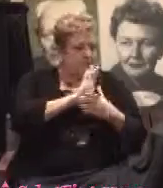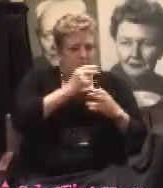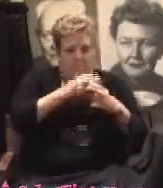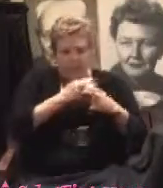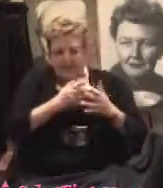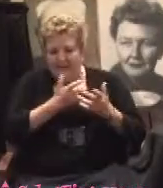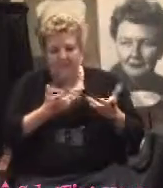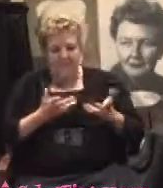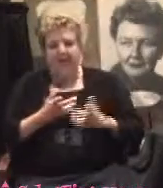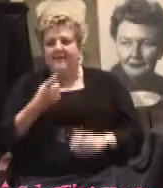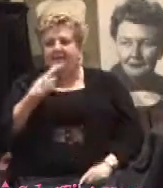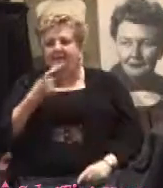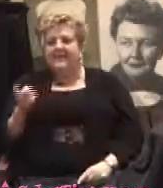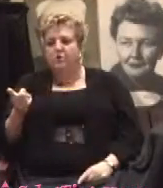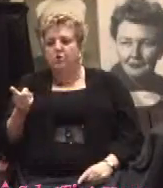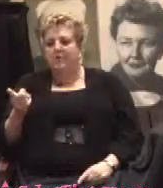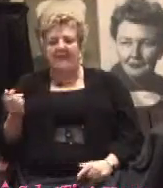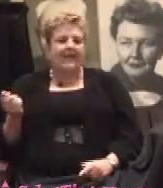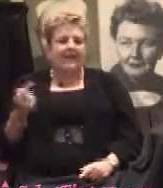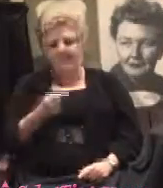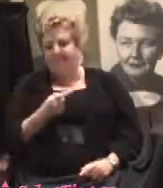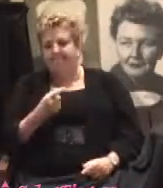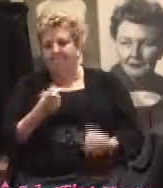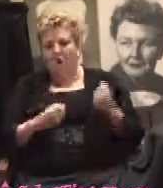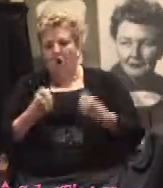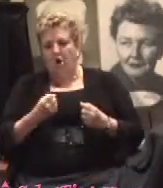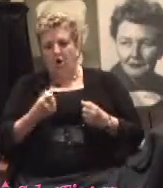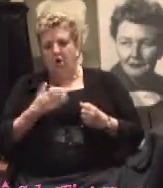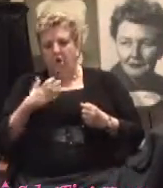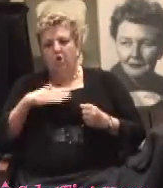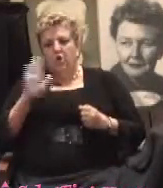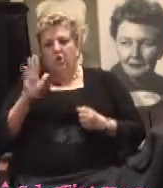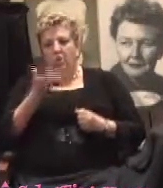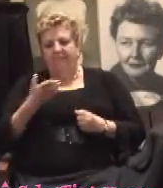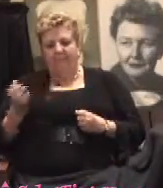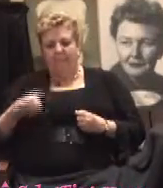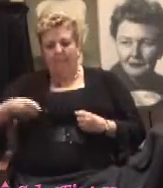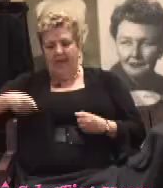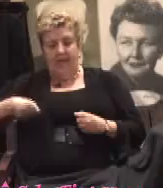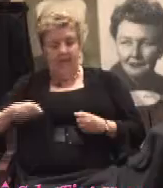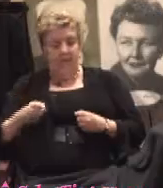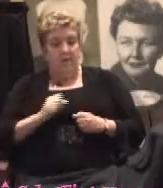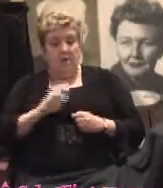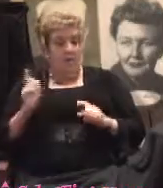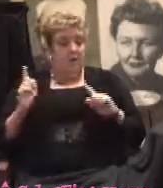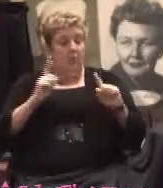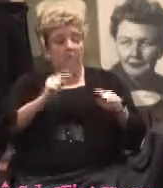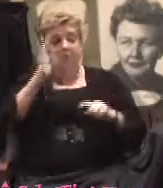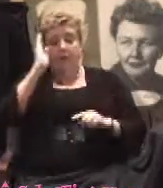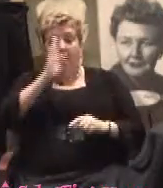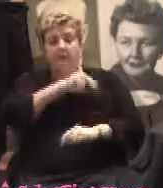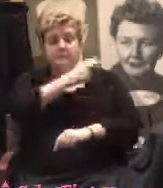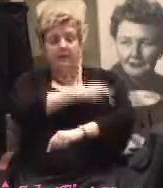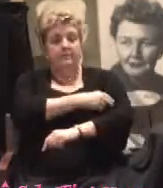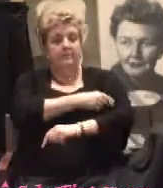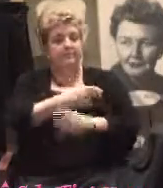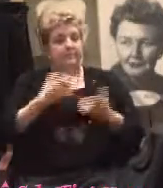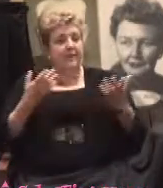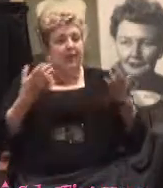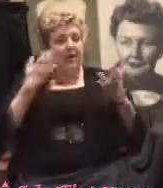said get in the car. I packed your stuff. And we went off to the hospital. And I don't know if any of you came that route, but the scariest day